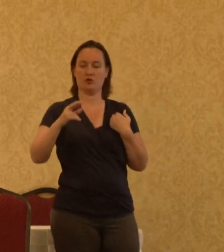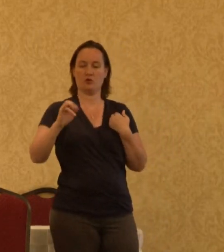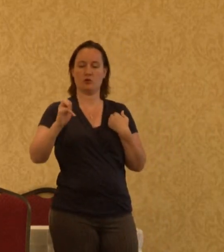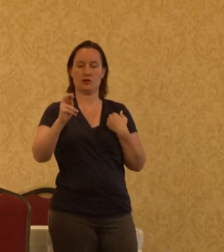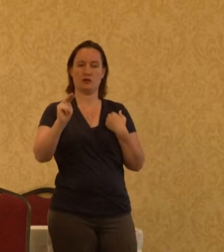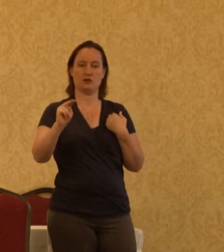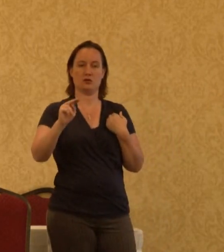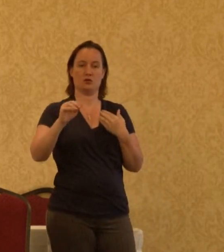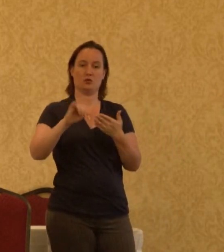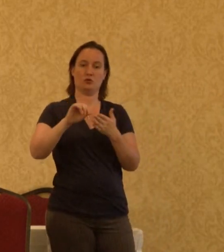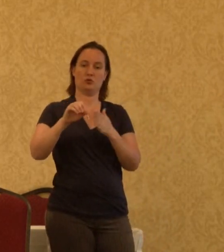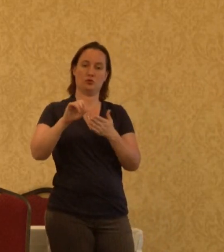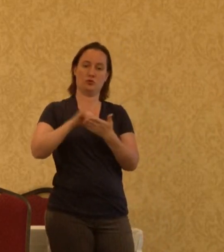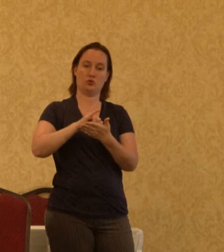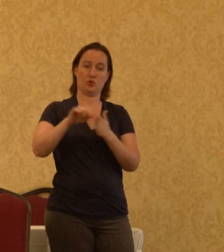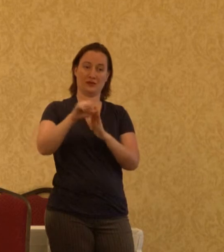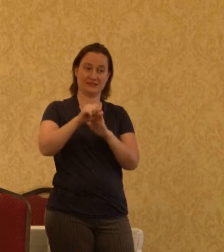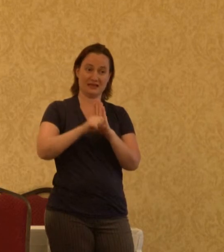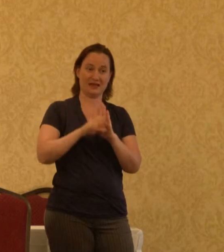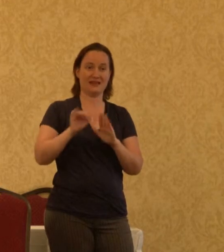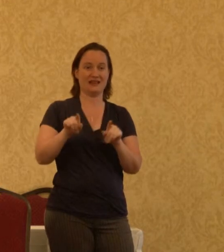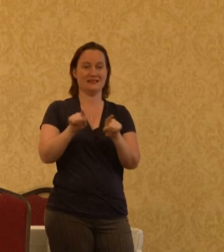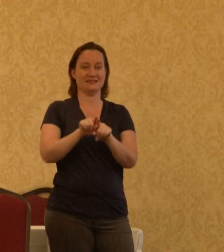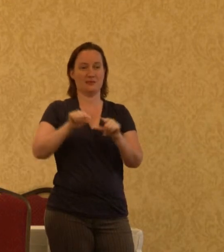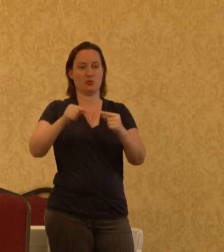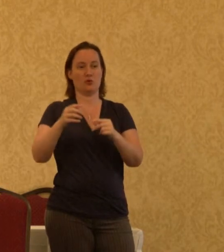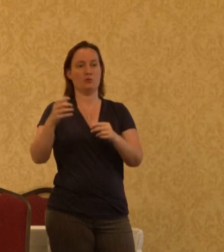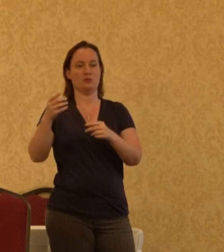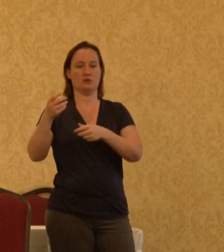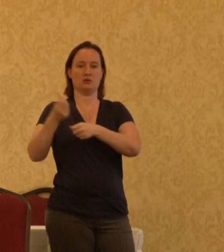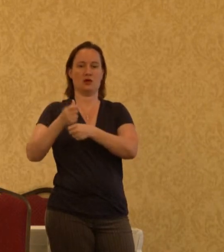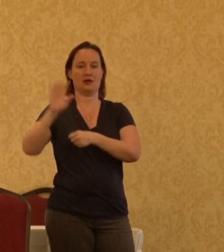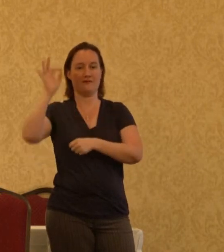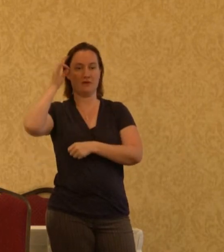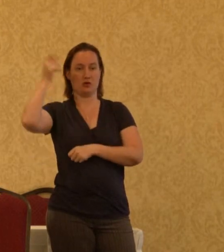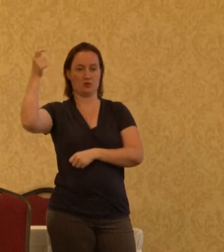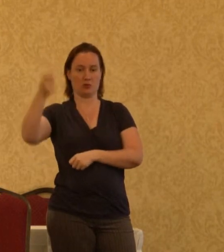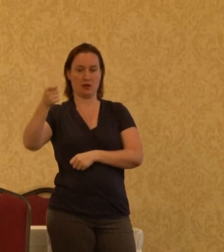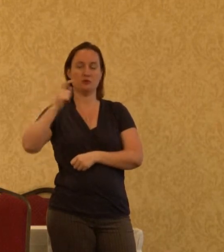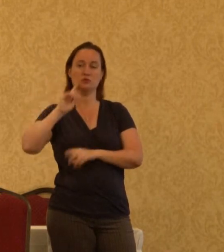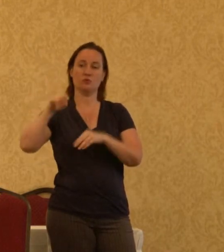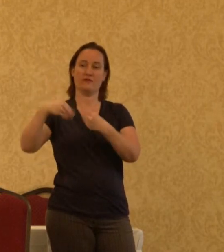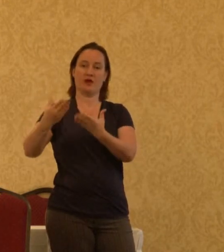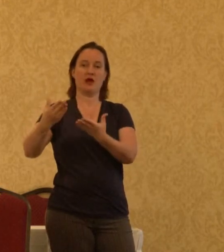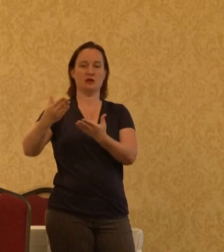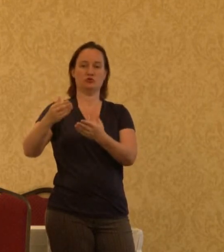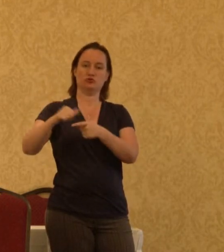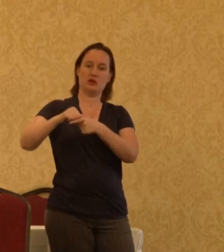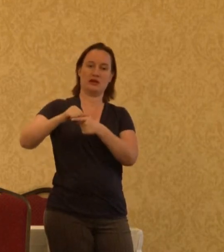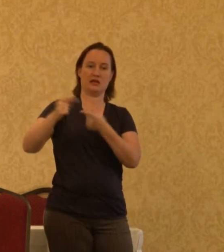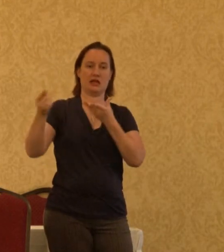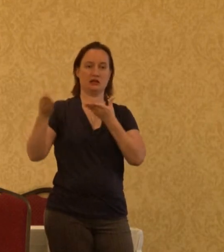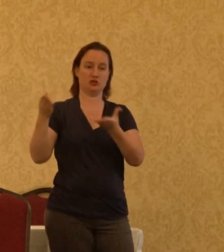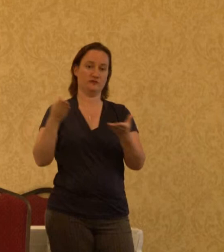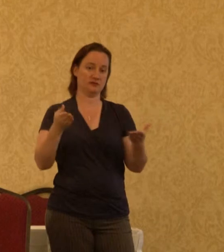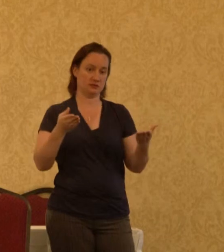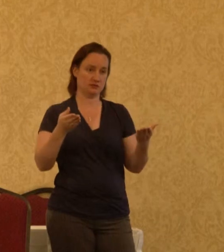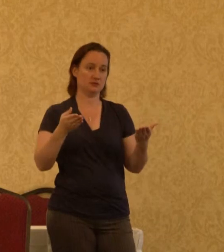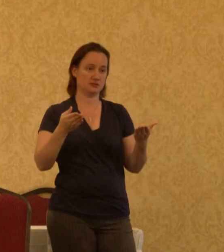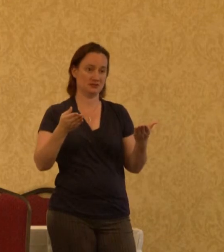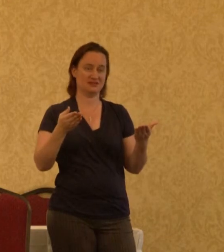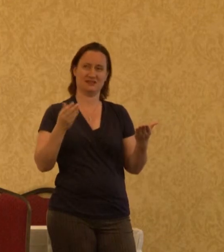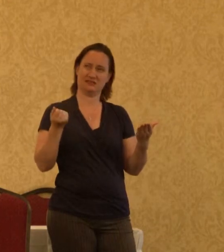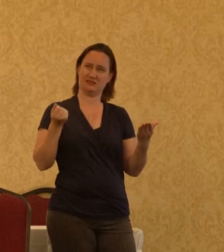and then the same group got a federal grant to provide training and services. And that